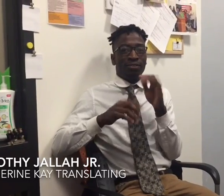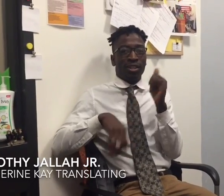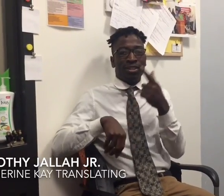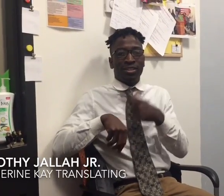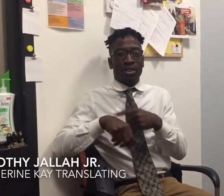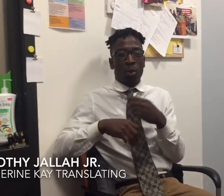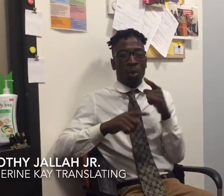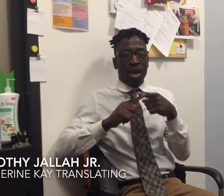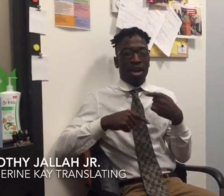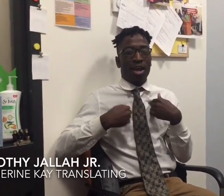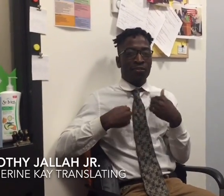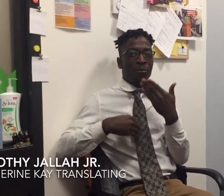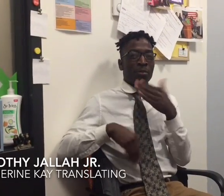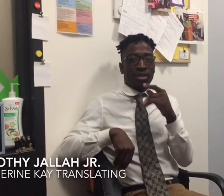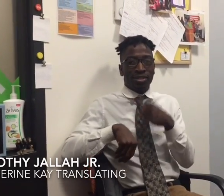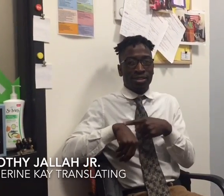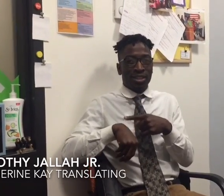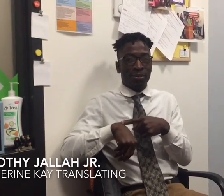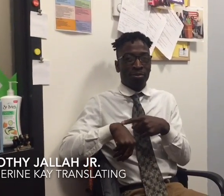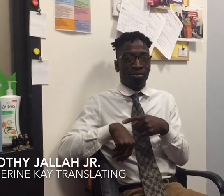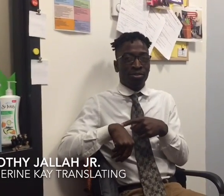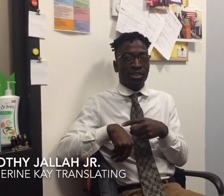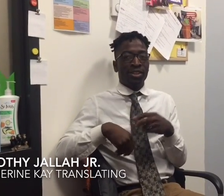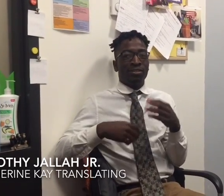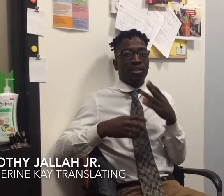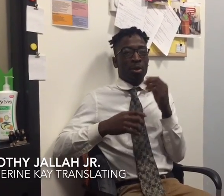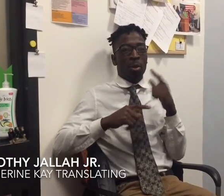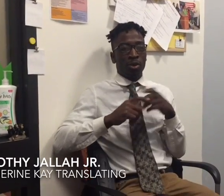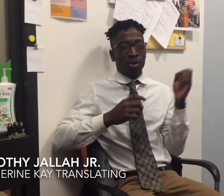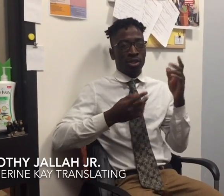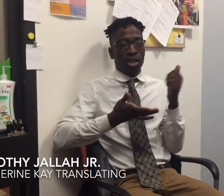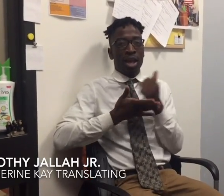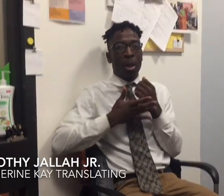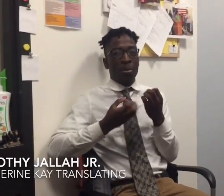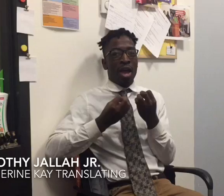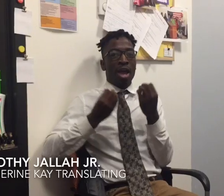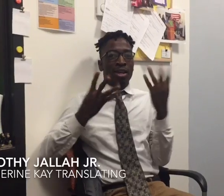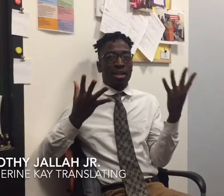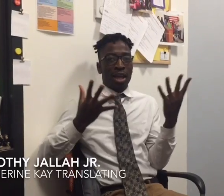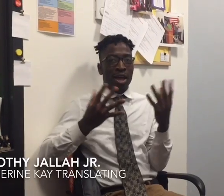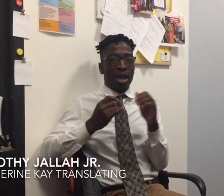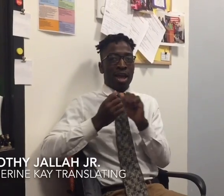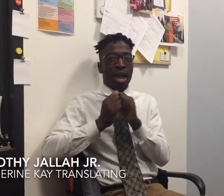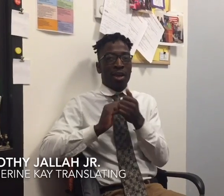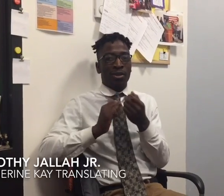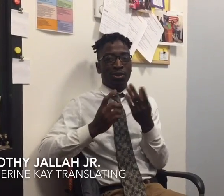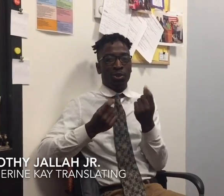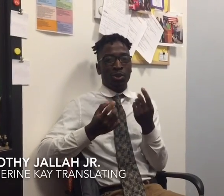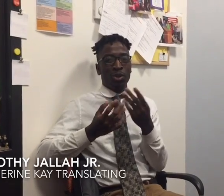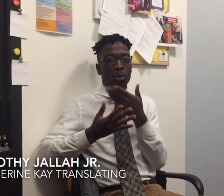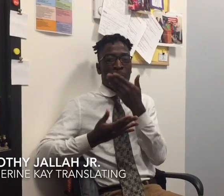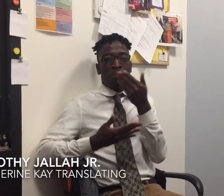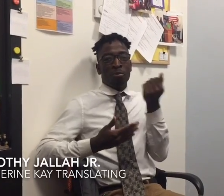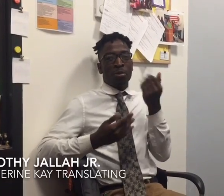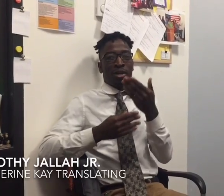much through the years. You know, if I've had any difficult times, he's helped me get through that. How to